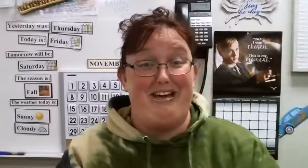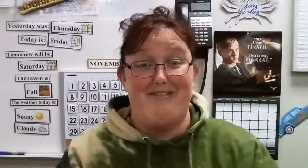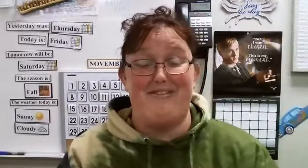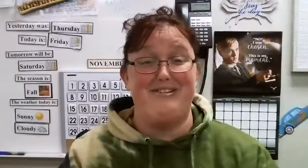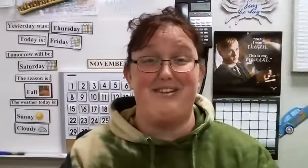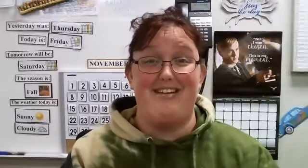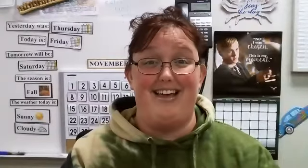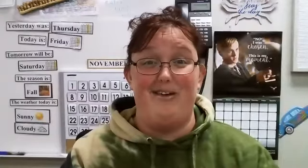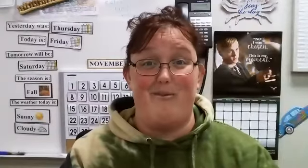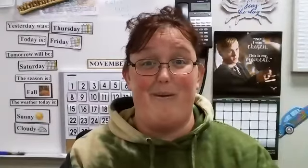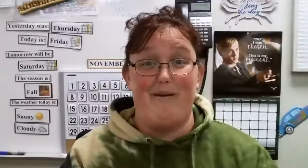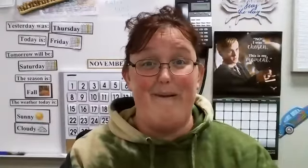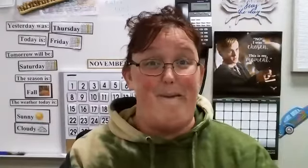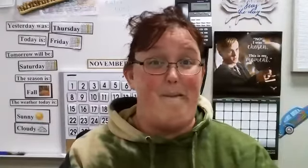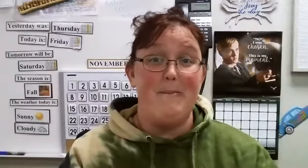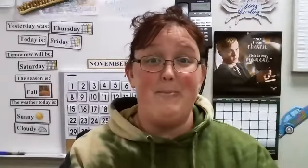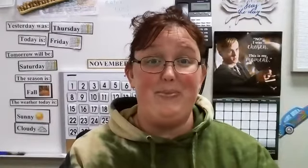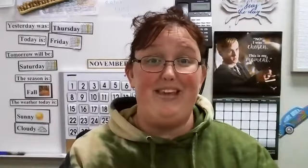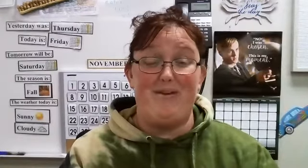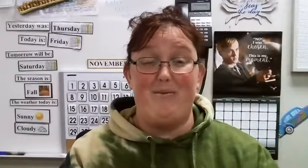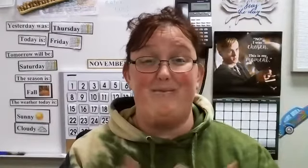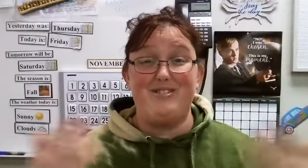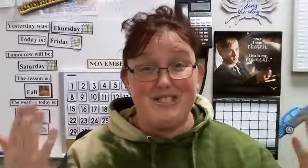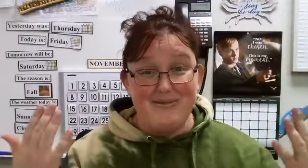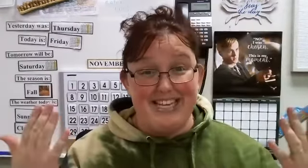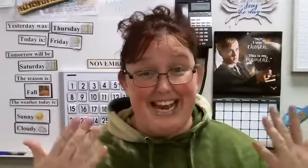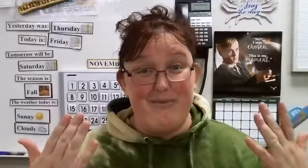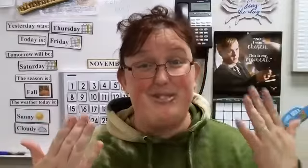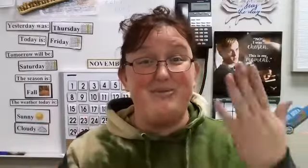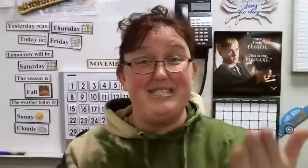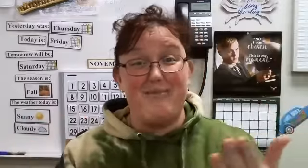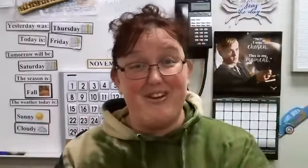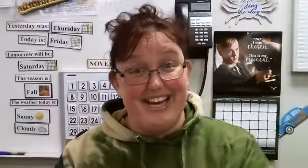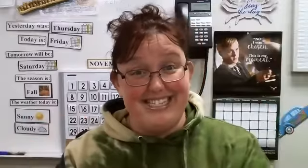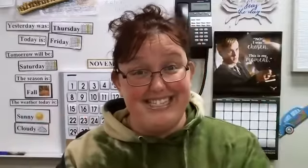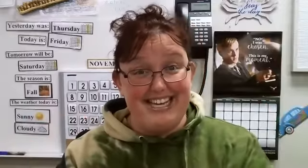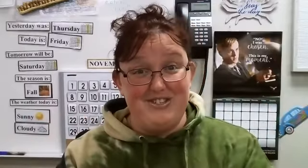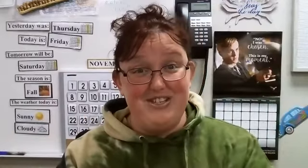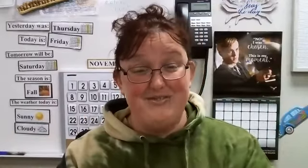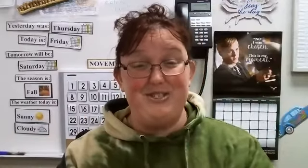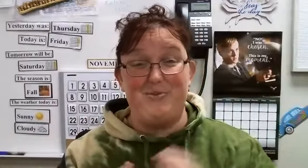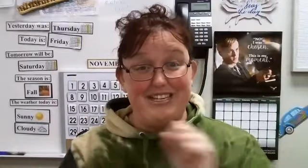year for as long as I can remember. Even when Ms. Jessica was an aide, when she was some of your guys' age, when she worked